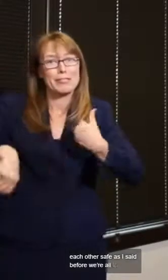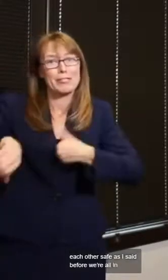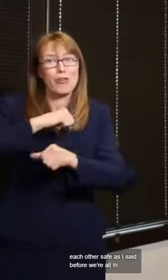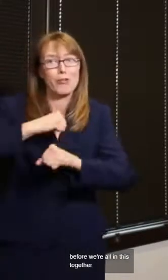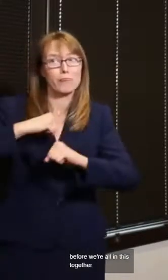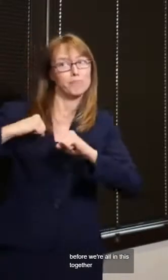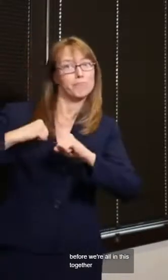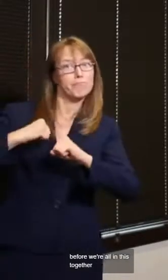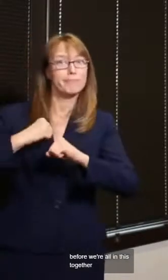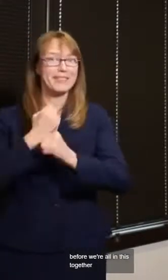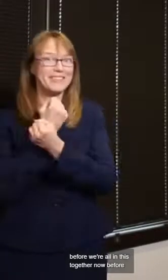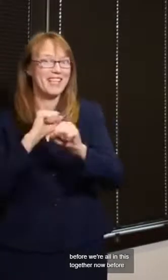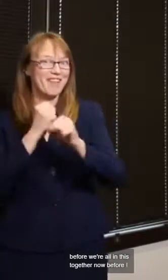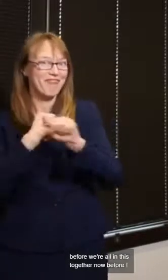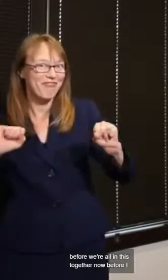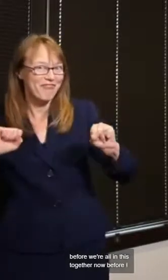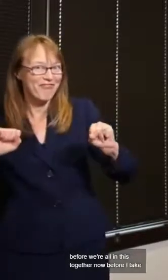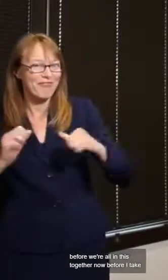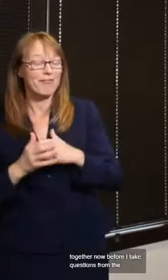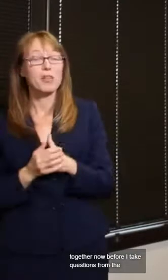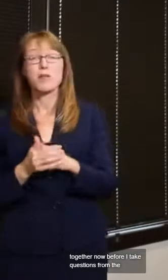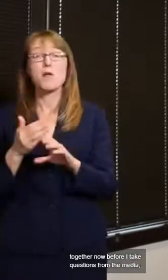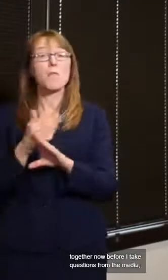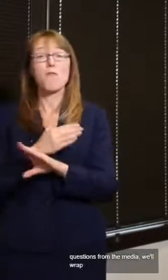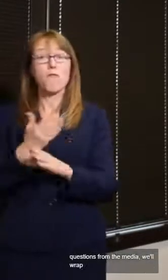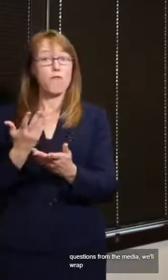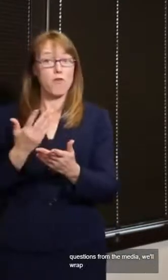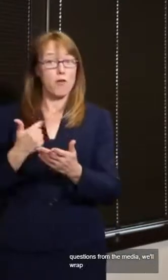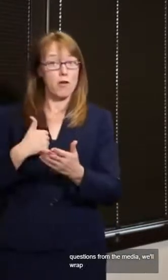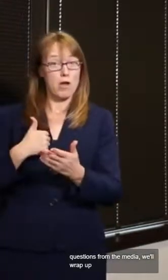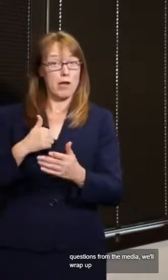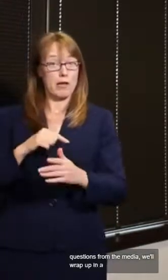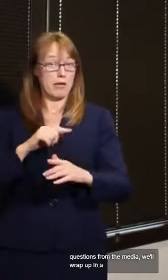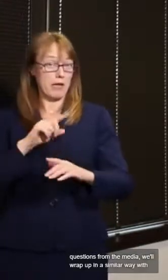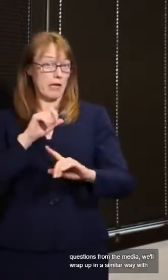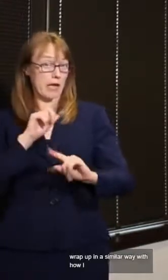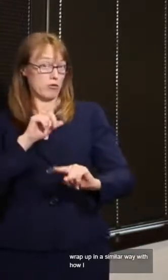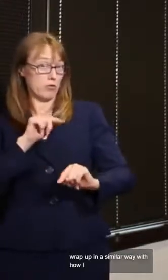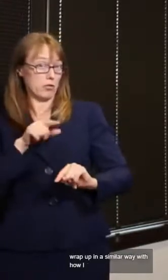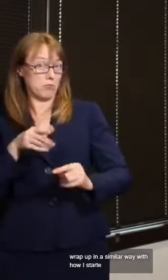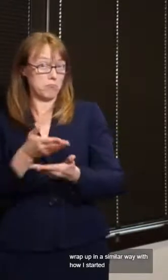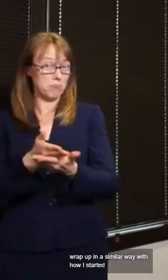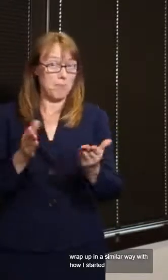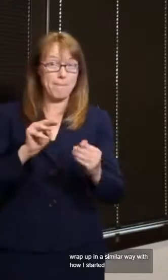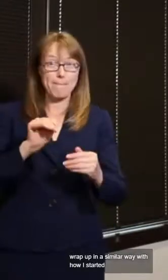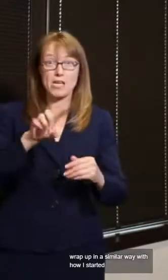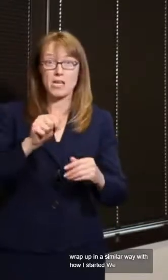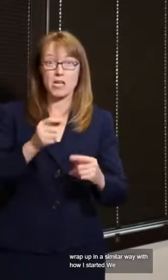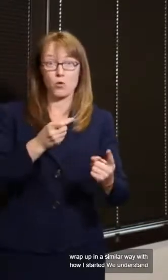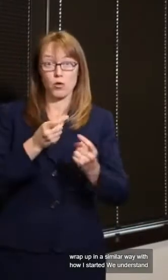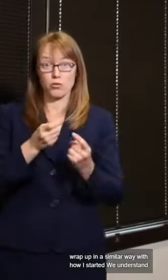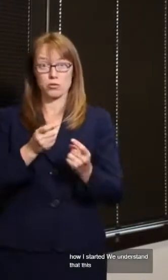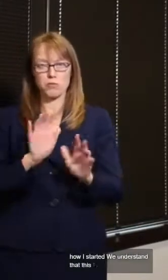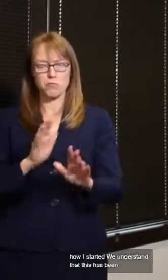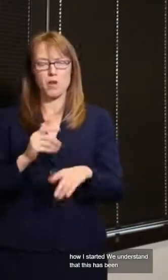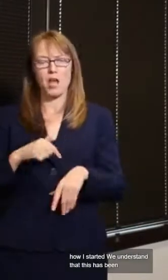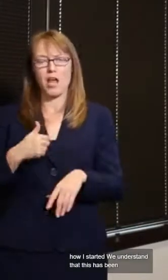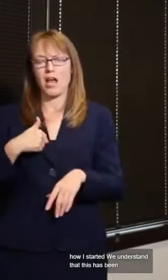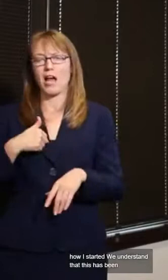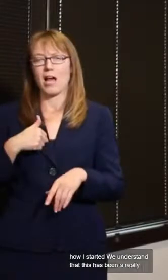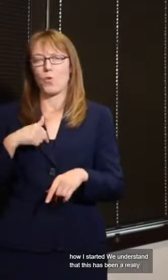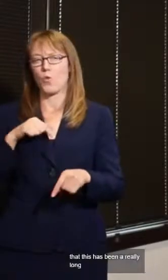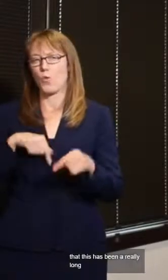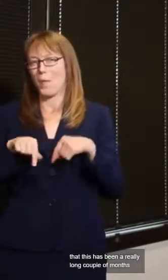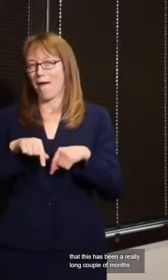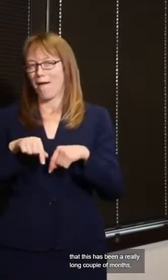together. Now, before I take questions from the media, I will wrap up in a similar way with how I started. We understand that this has been a really long